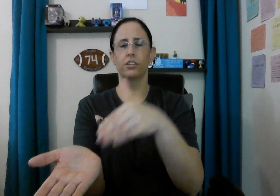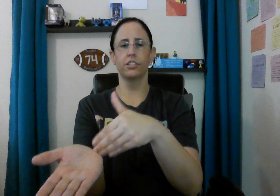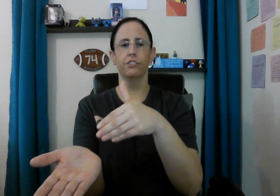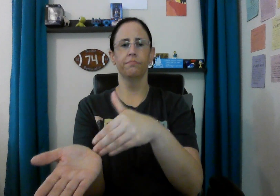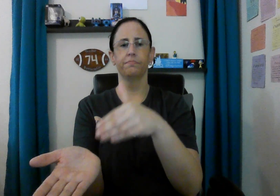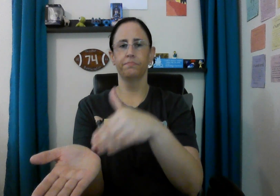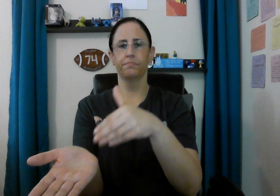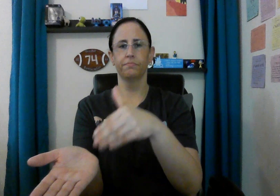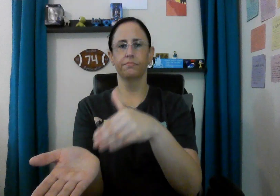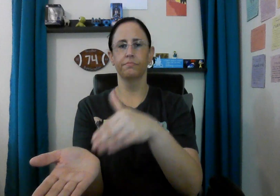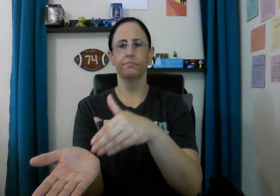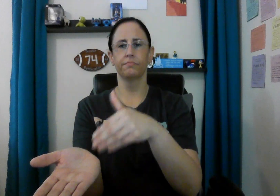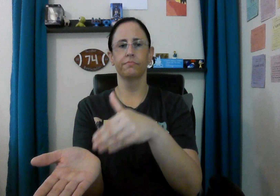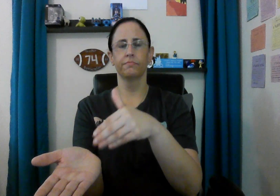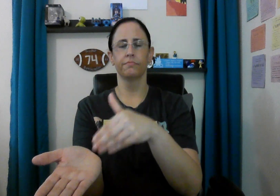Doctor,